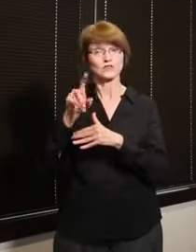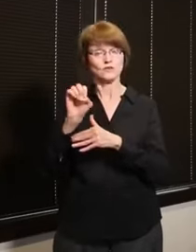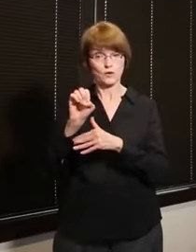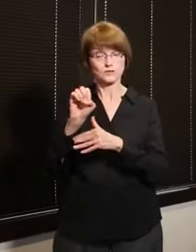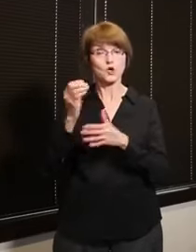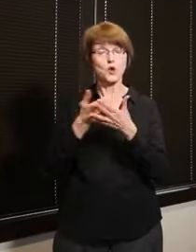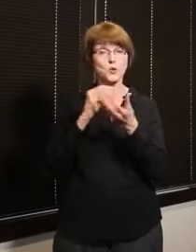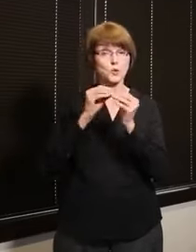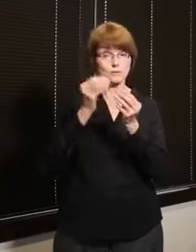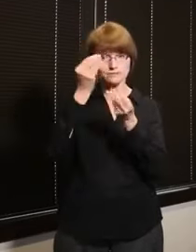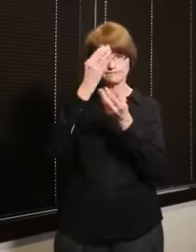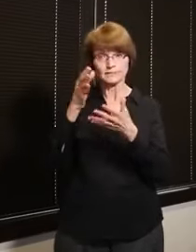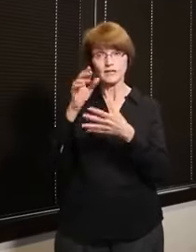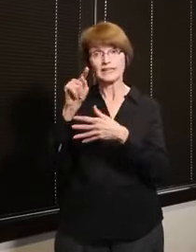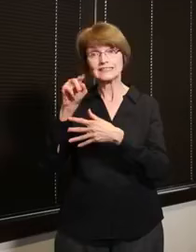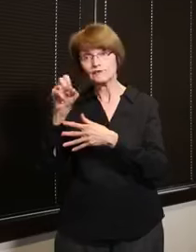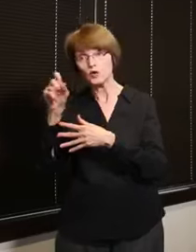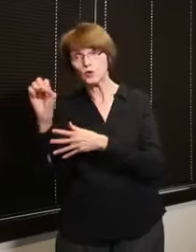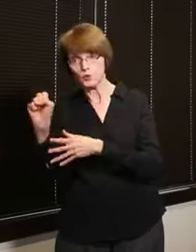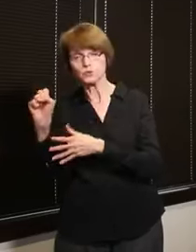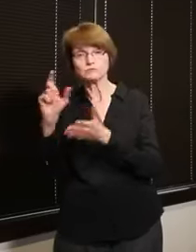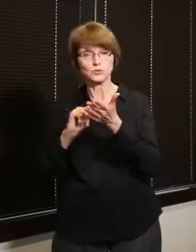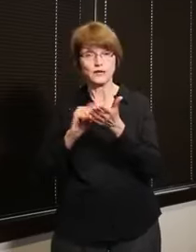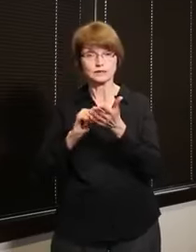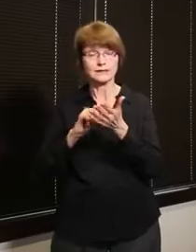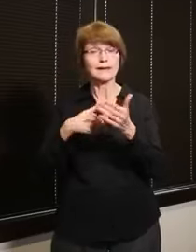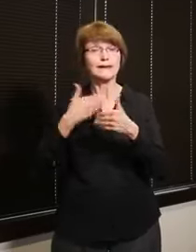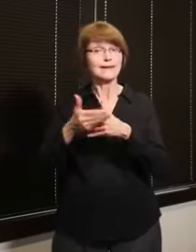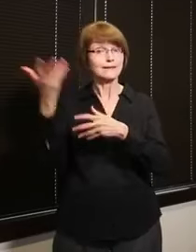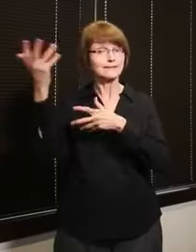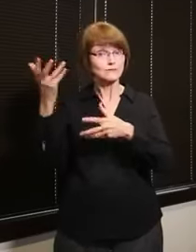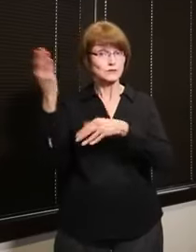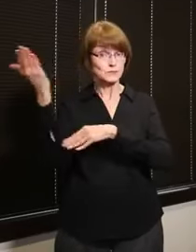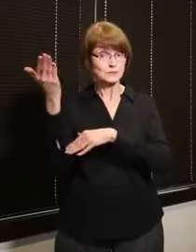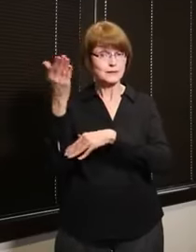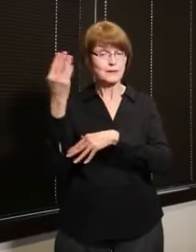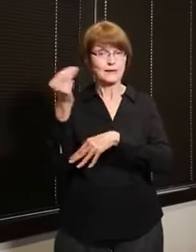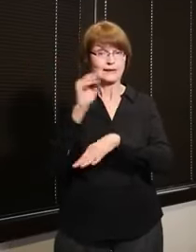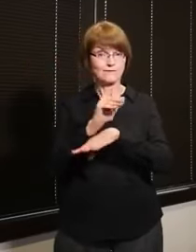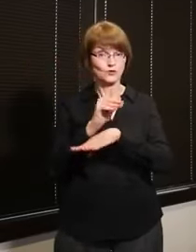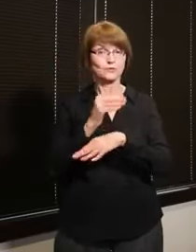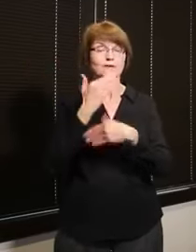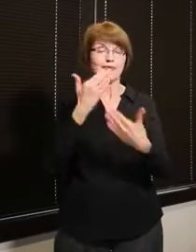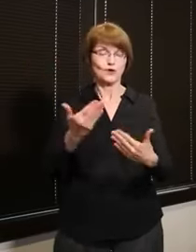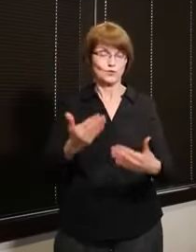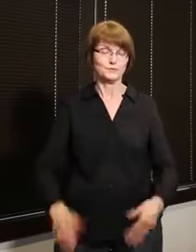updated numbers via press release. The next live stream will take place Monday afternoon. Thank you.